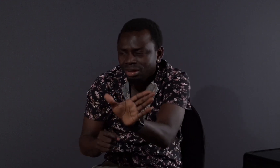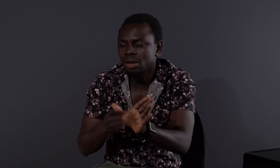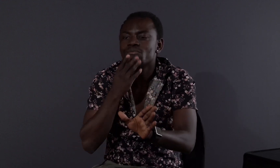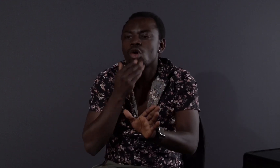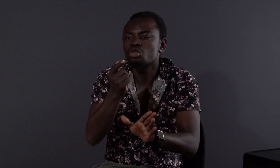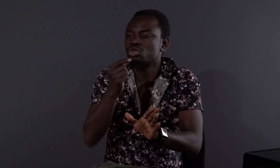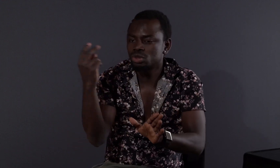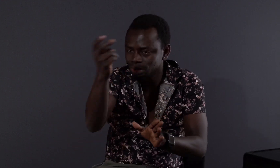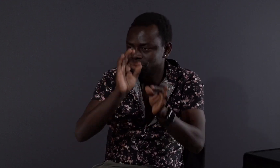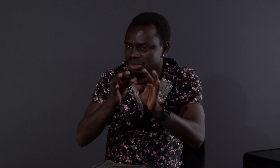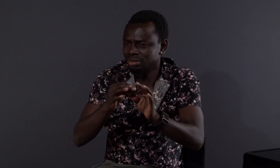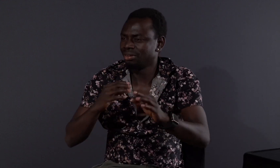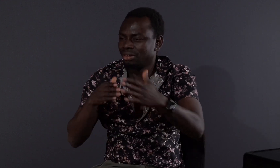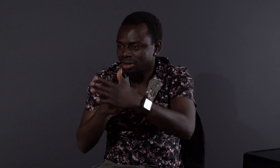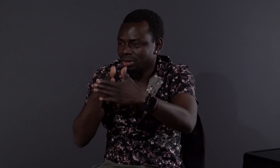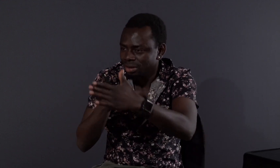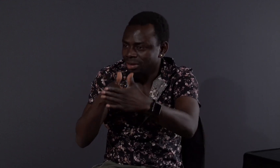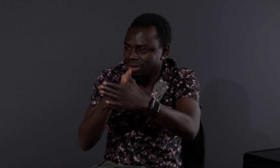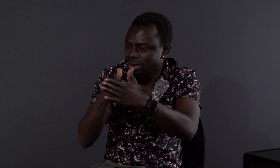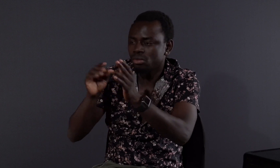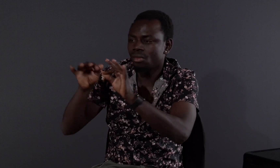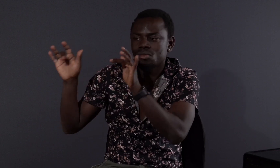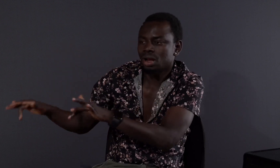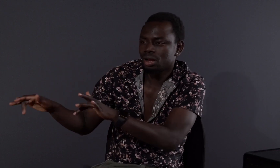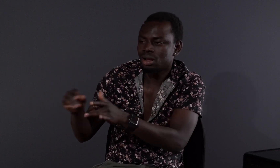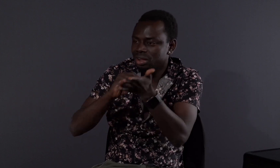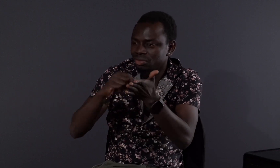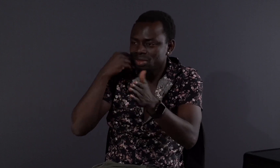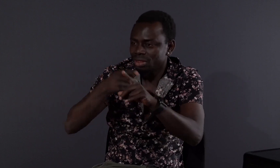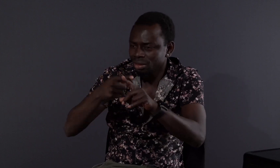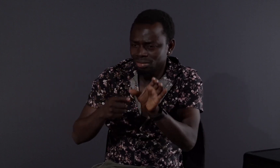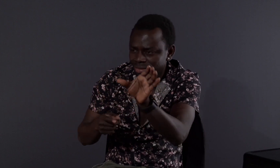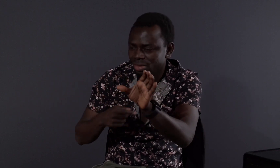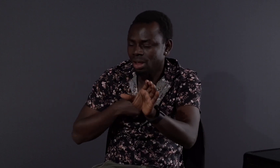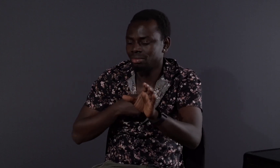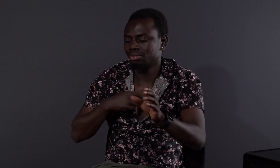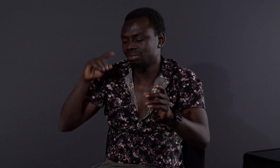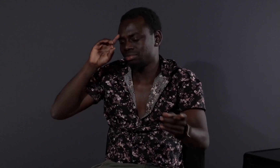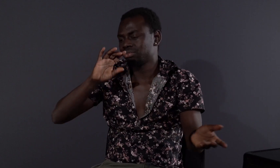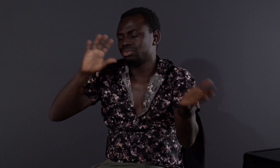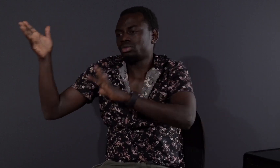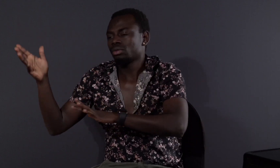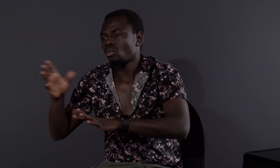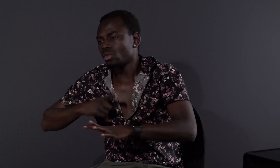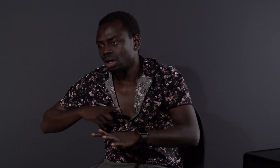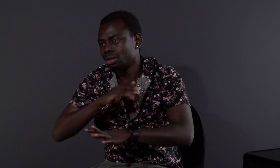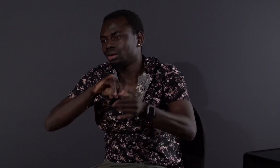kept saying, you need to get an interpreter. Language was a huge barrier, and I got really confused.